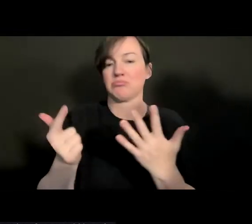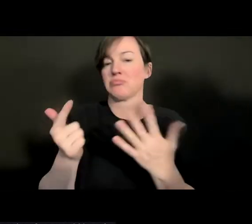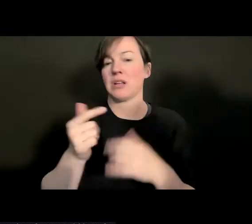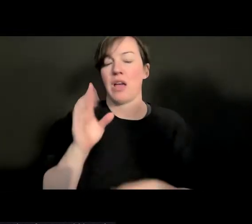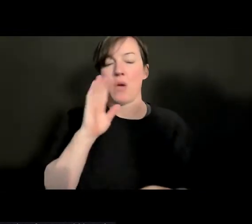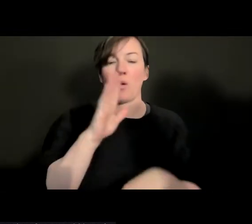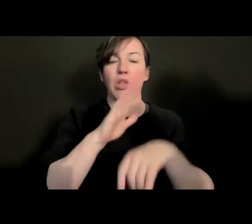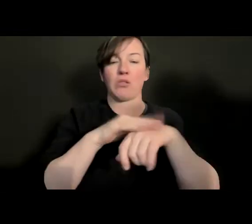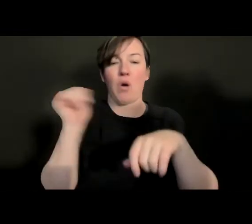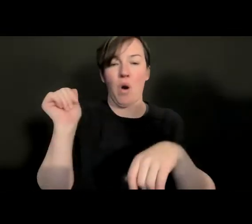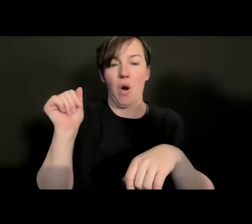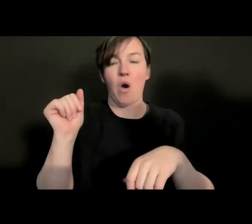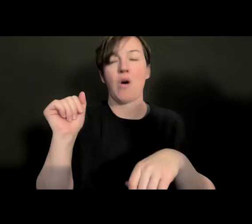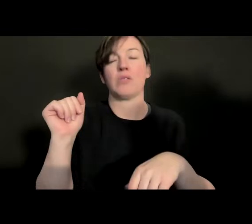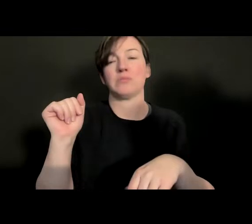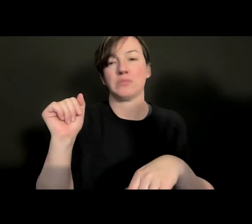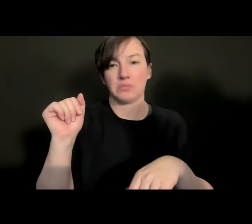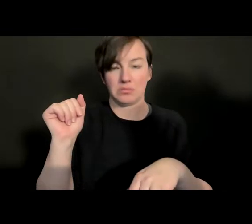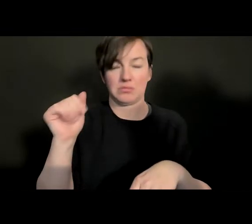on